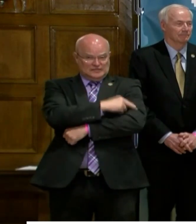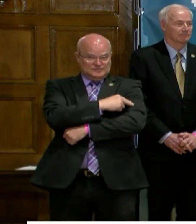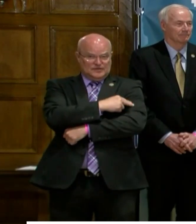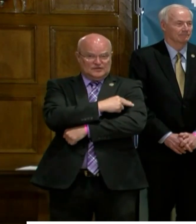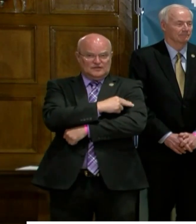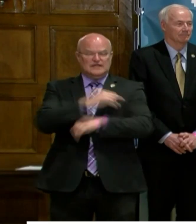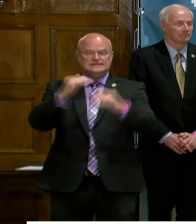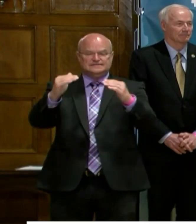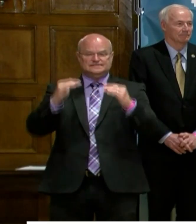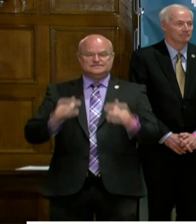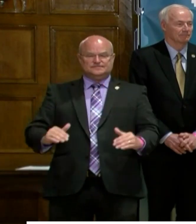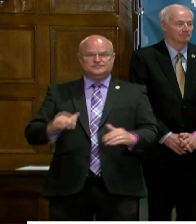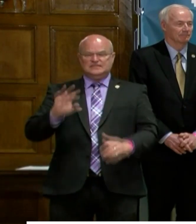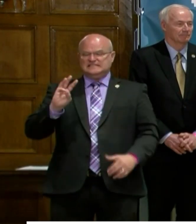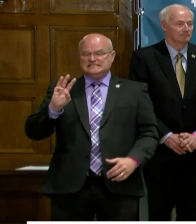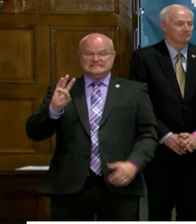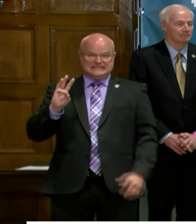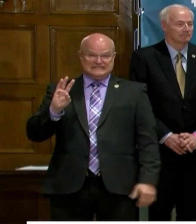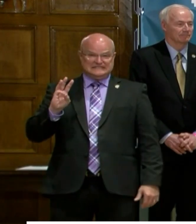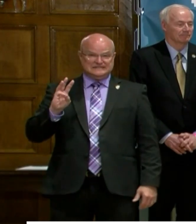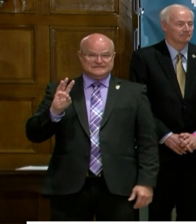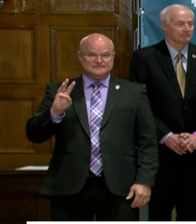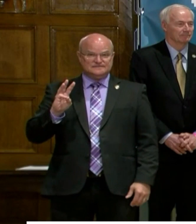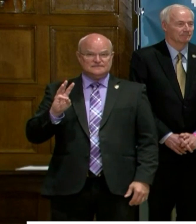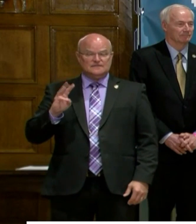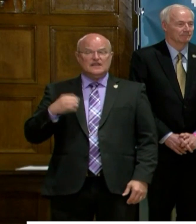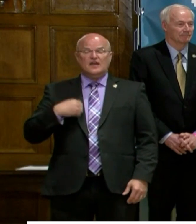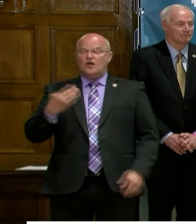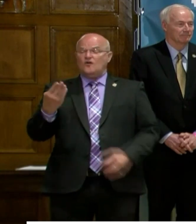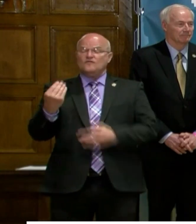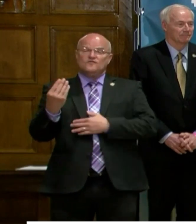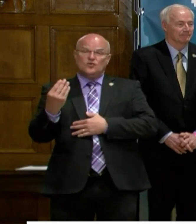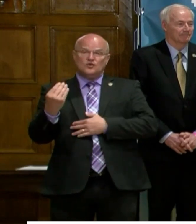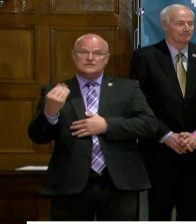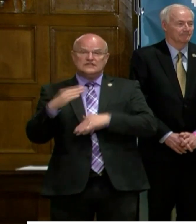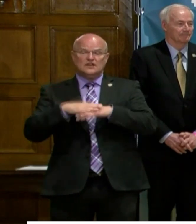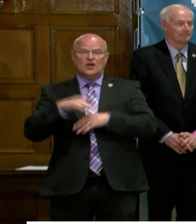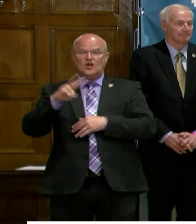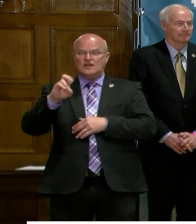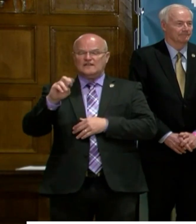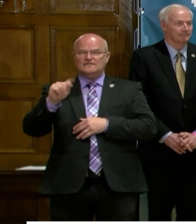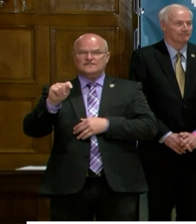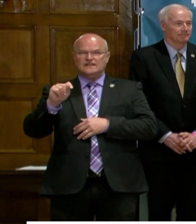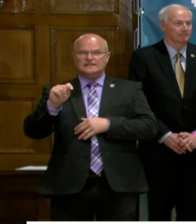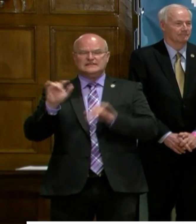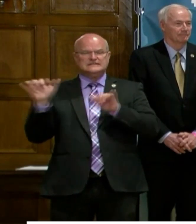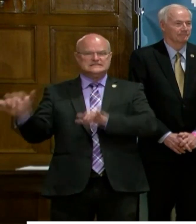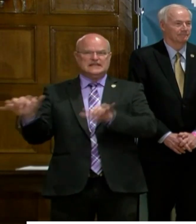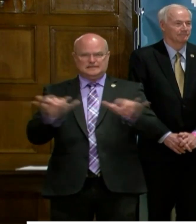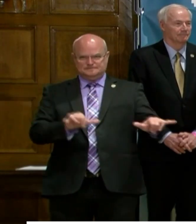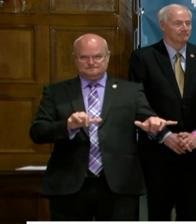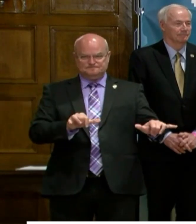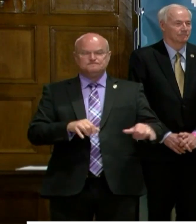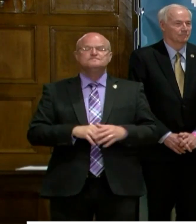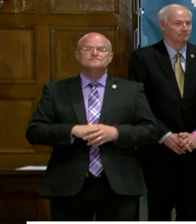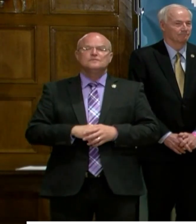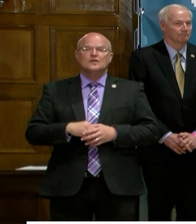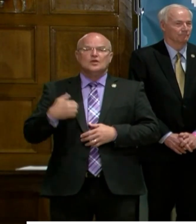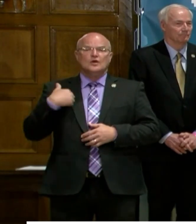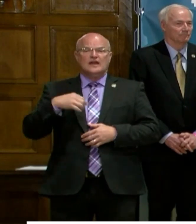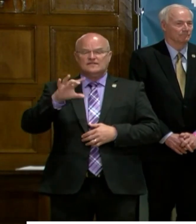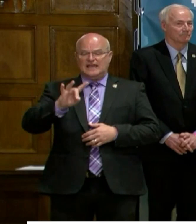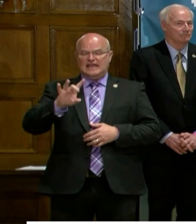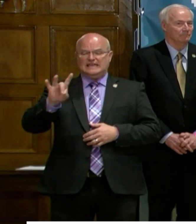hospitalized. That's a net decrease of 6 from yesterday. We have 14 on a ventilator. That's no change from yesterday. We